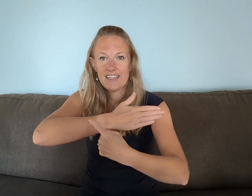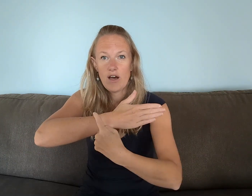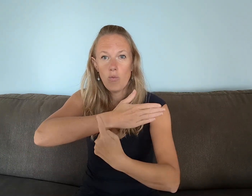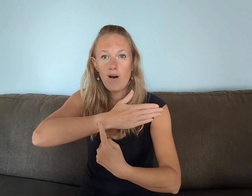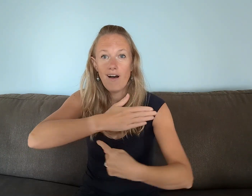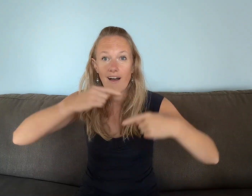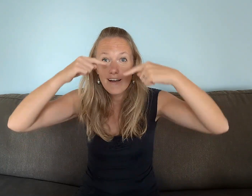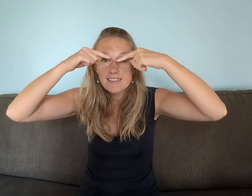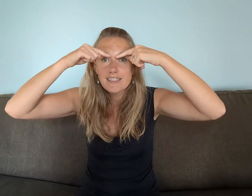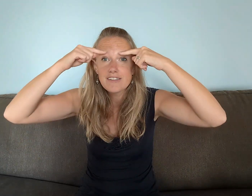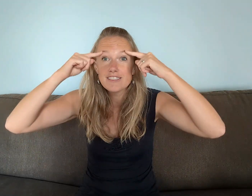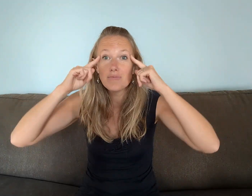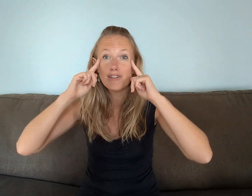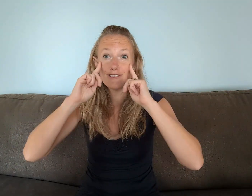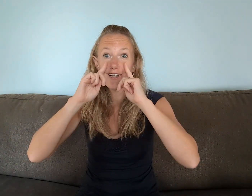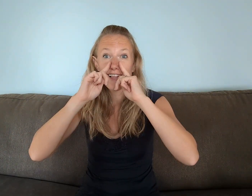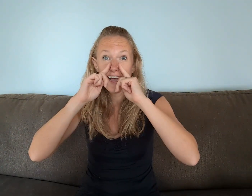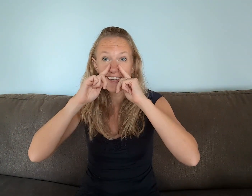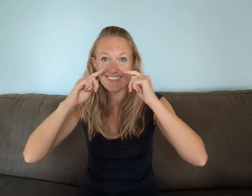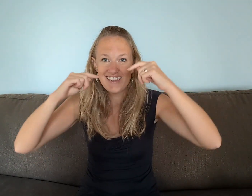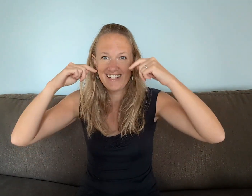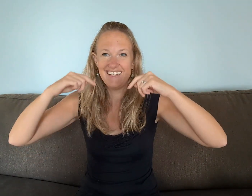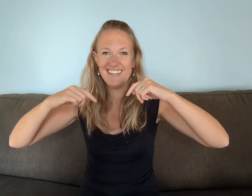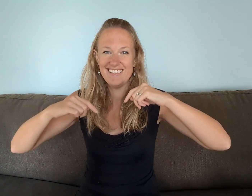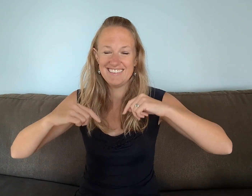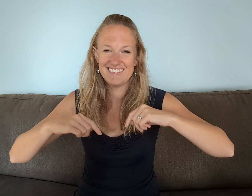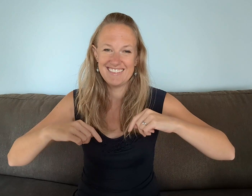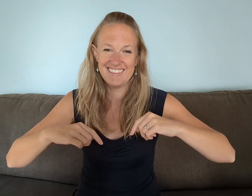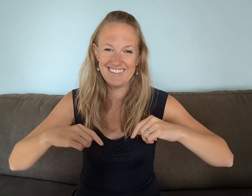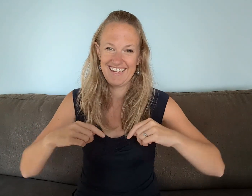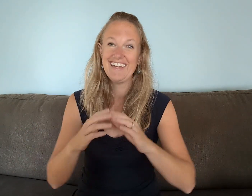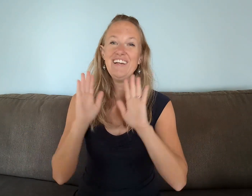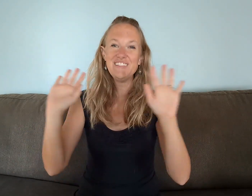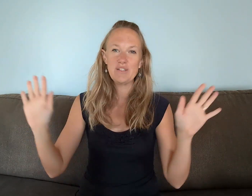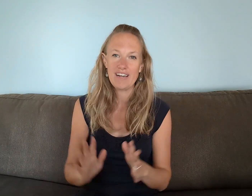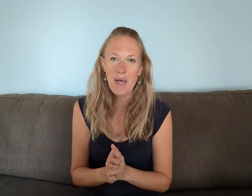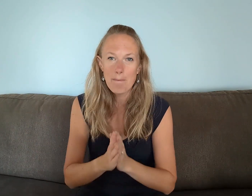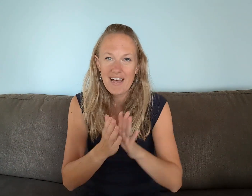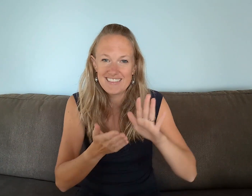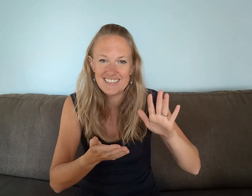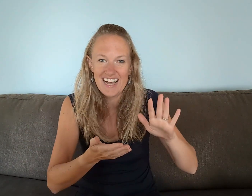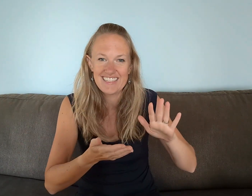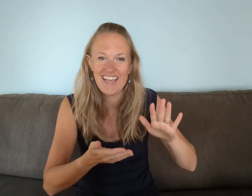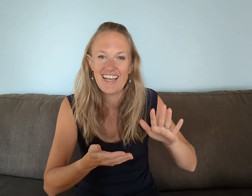that watch, and you can see my sunglasses. Okay, sorry, back to the task at hand.